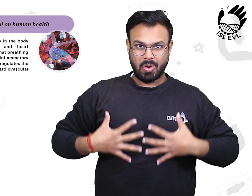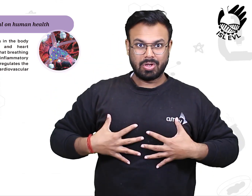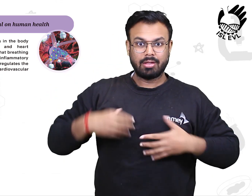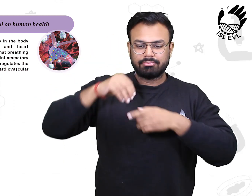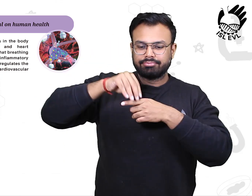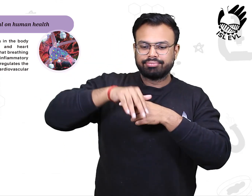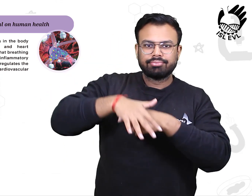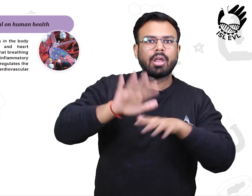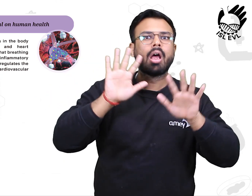may include